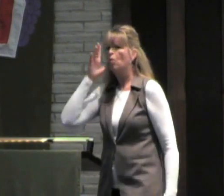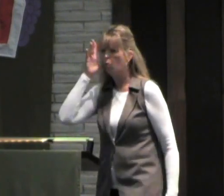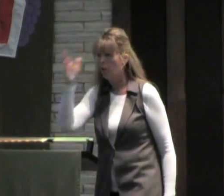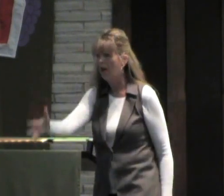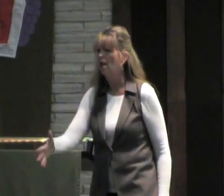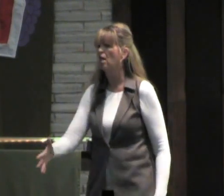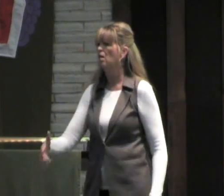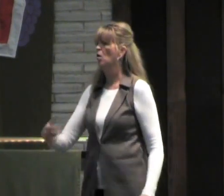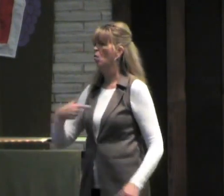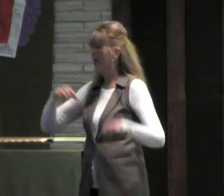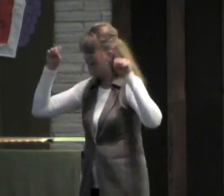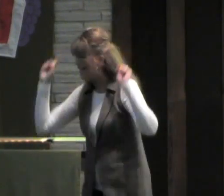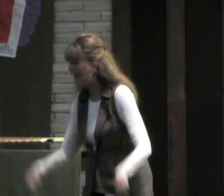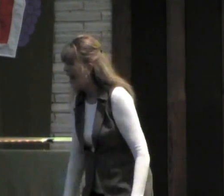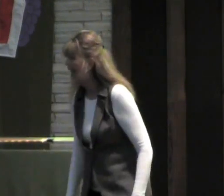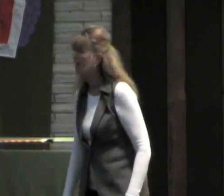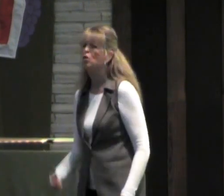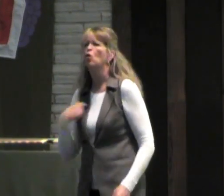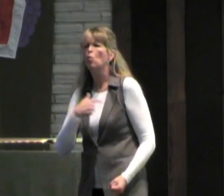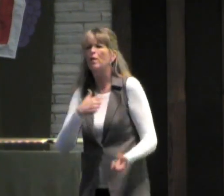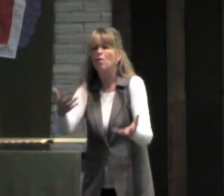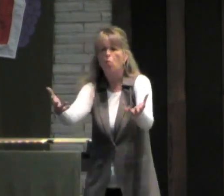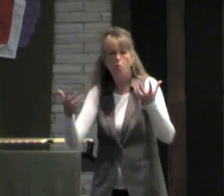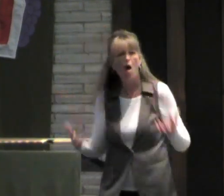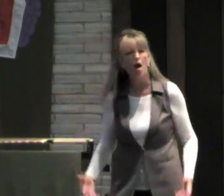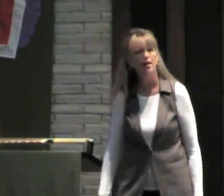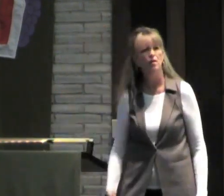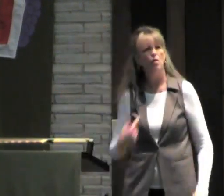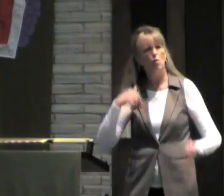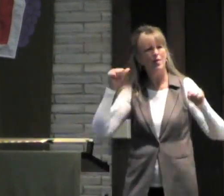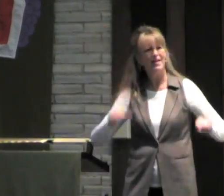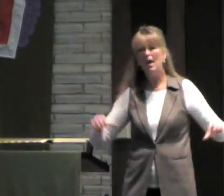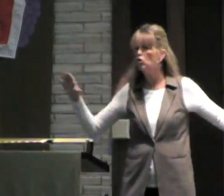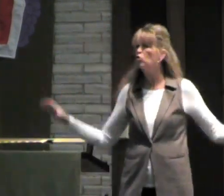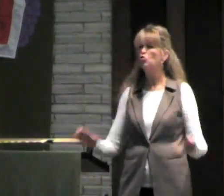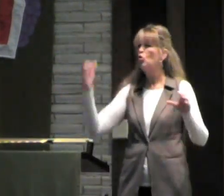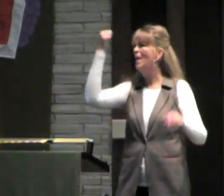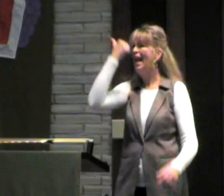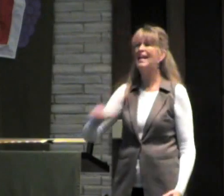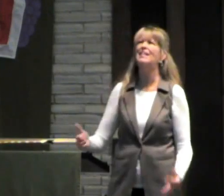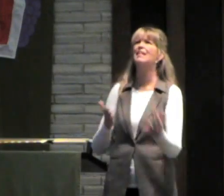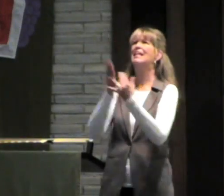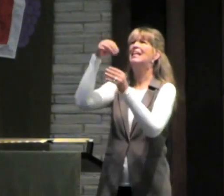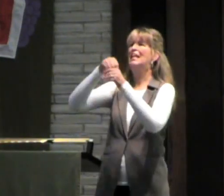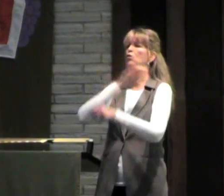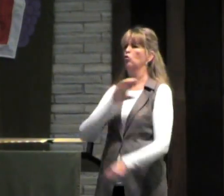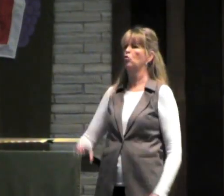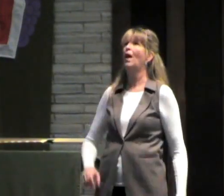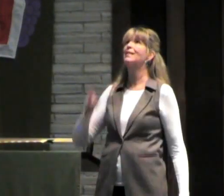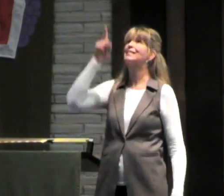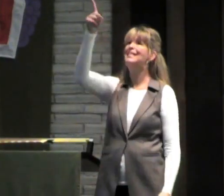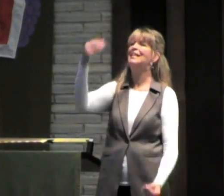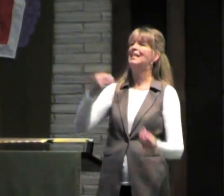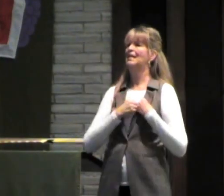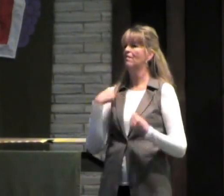how we can and we want to do anything through Jesus